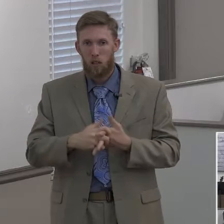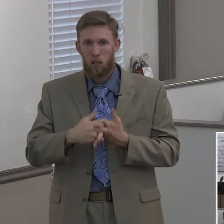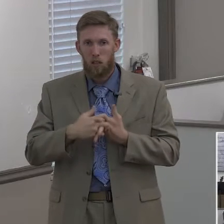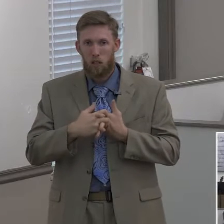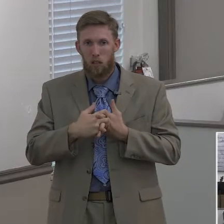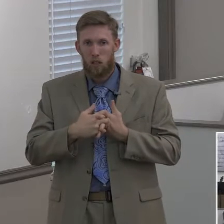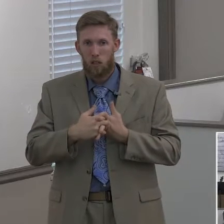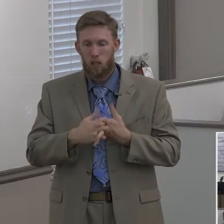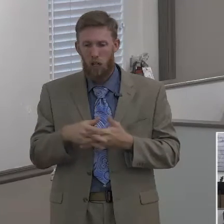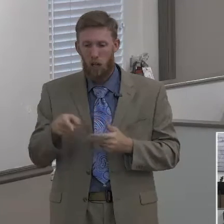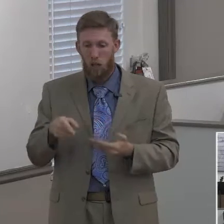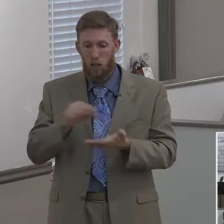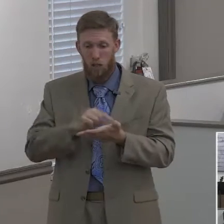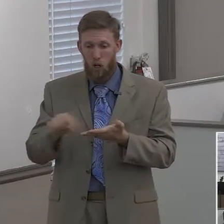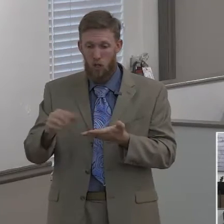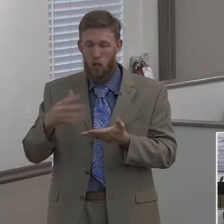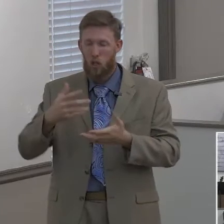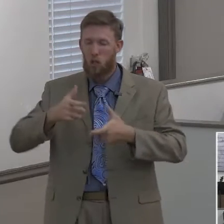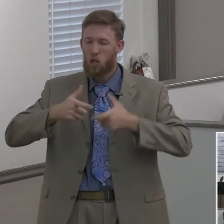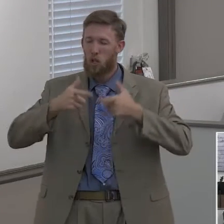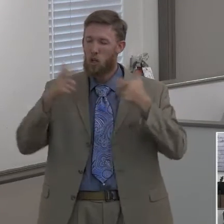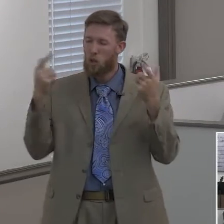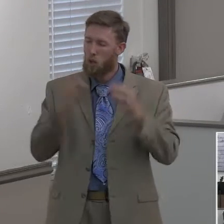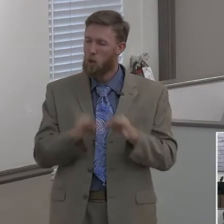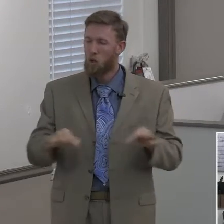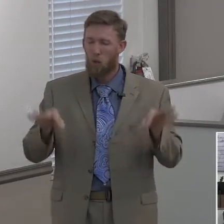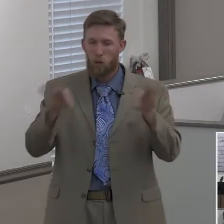Now this is a huge verse for us.